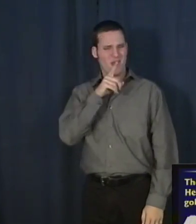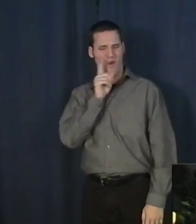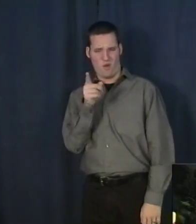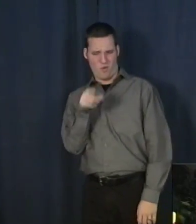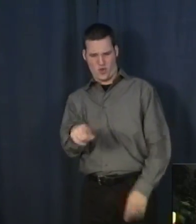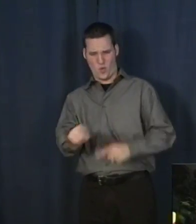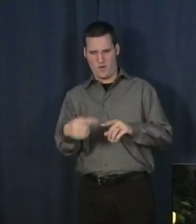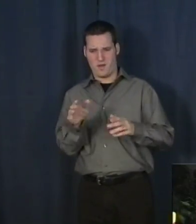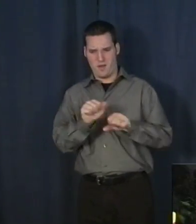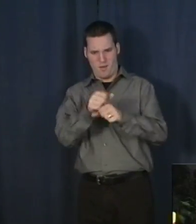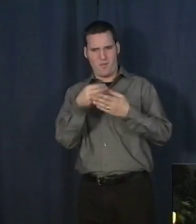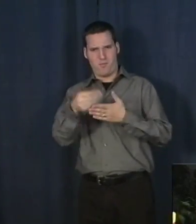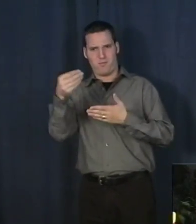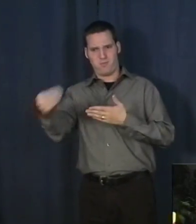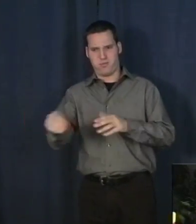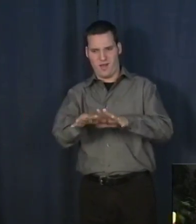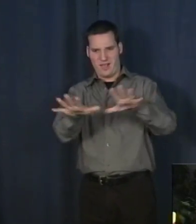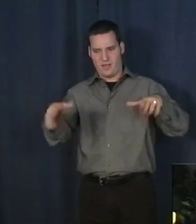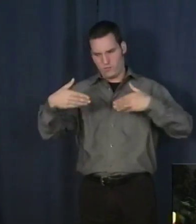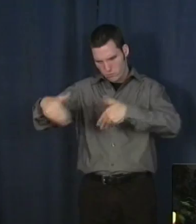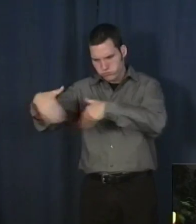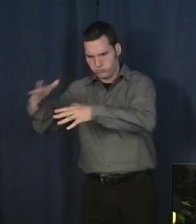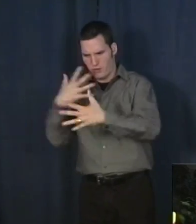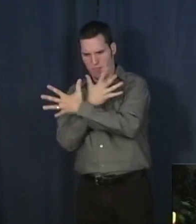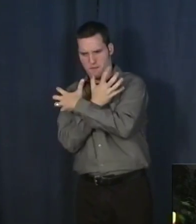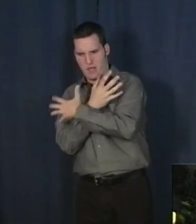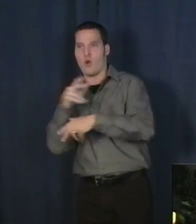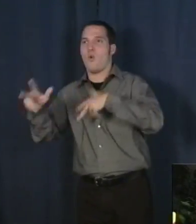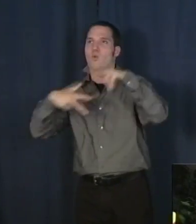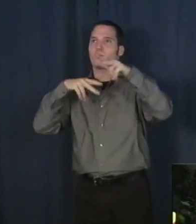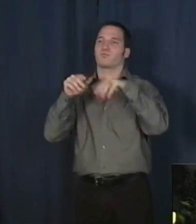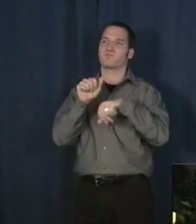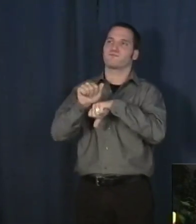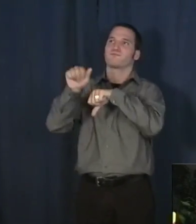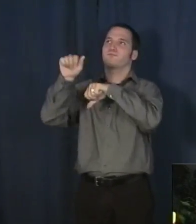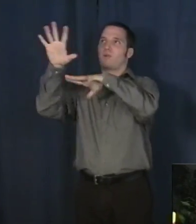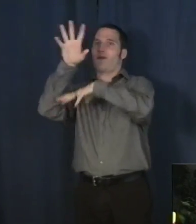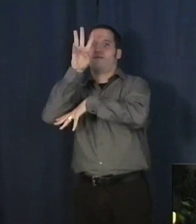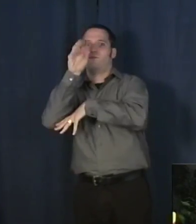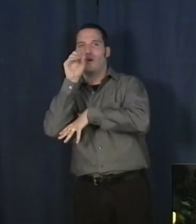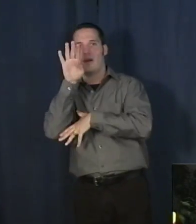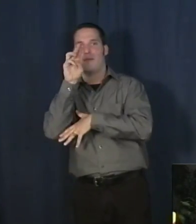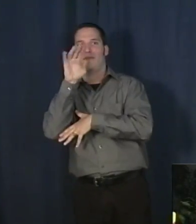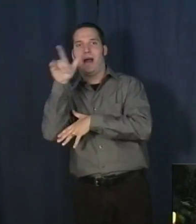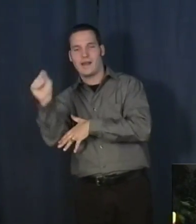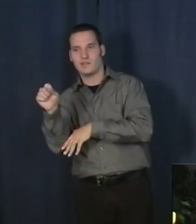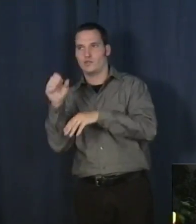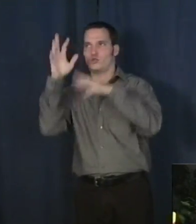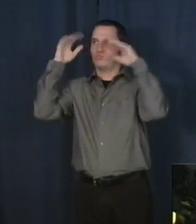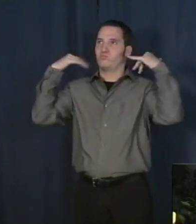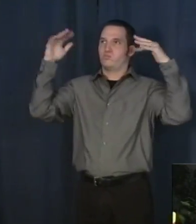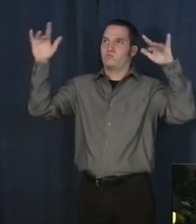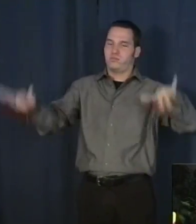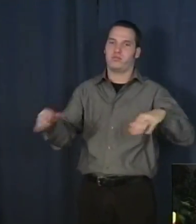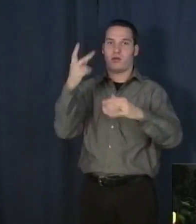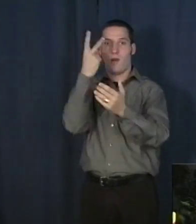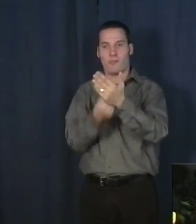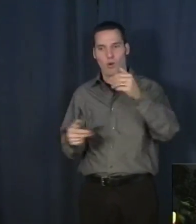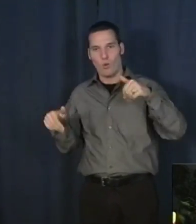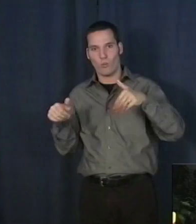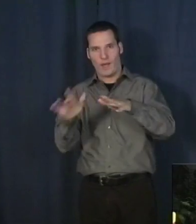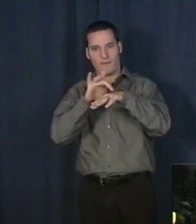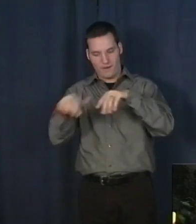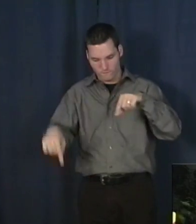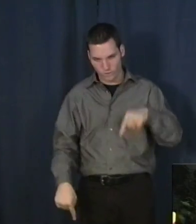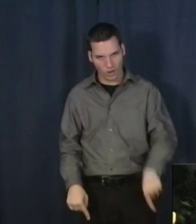Who do you think you are, kid? Where were you when we got this land and drove off to grizzly bears and walked uphill to school 40 miles in the snow, barefoot, both ways?